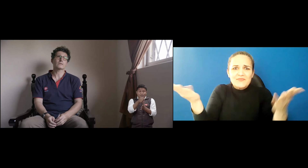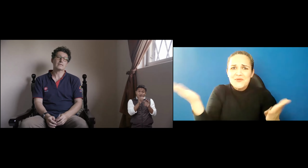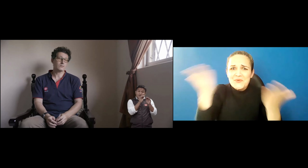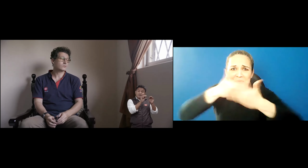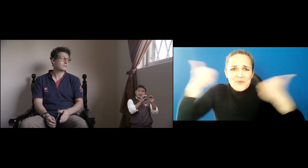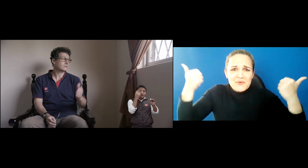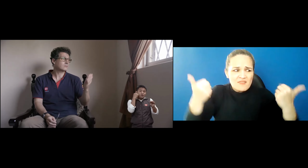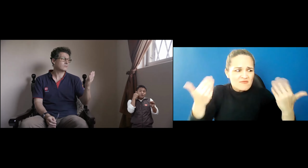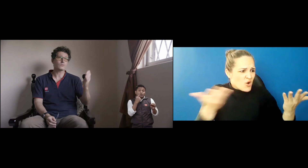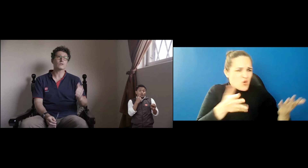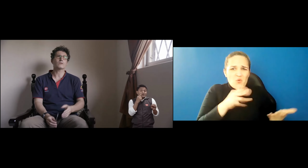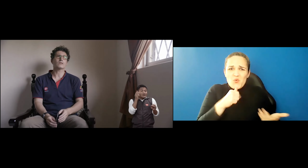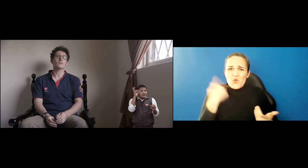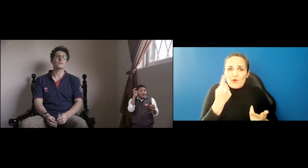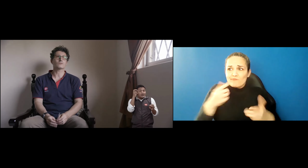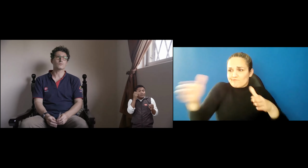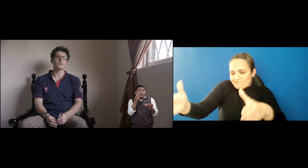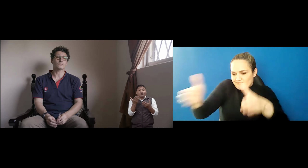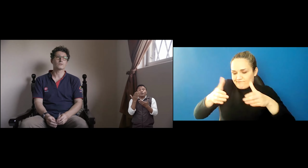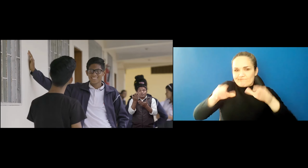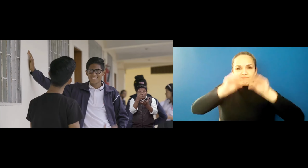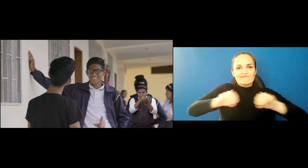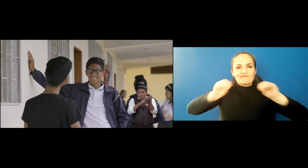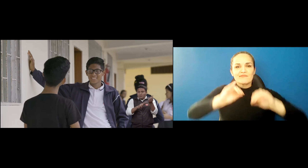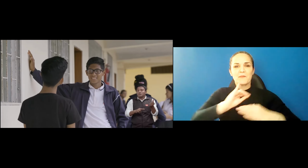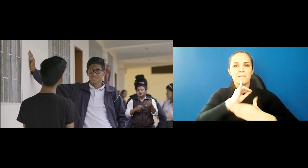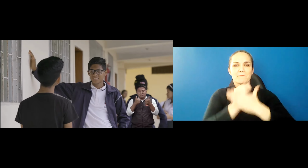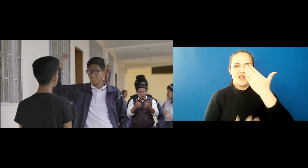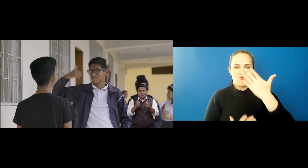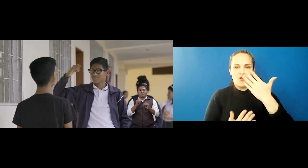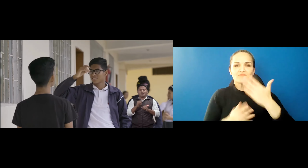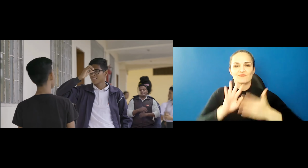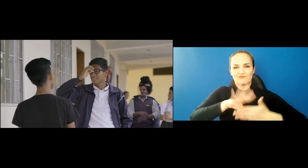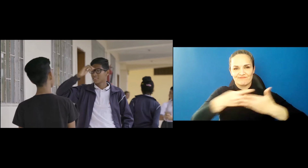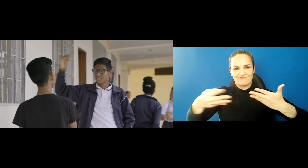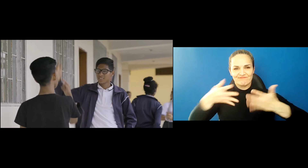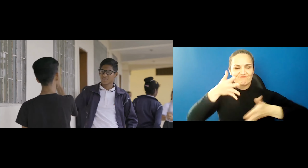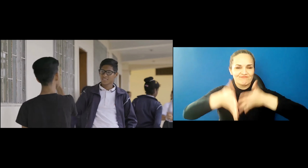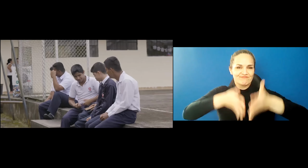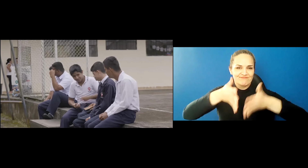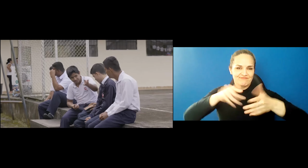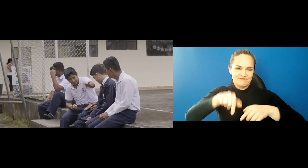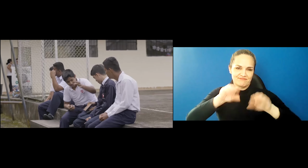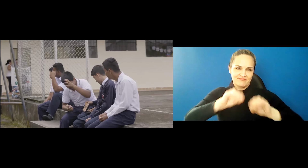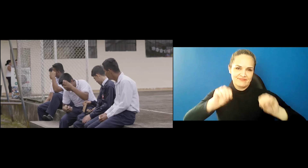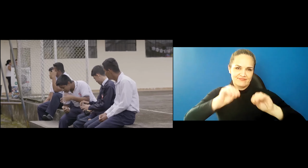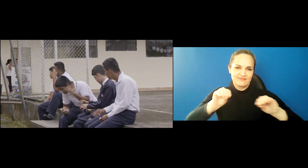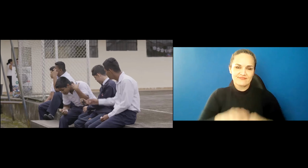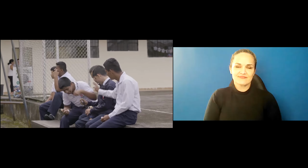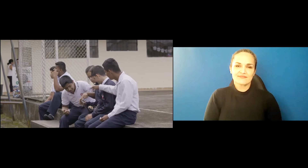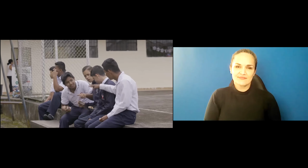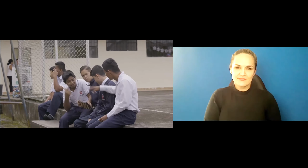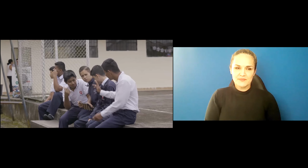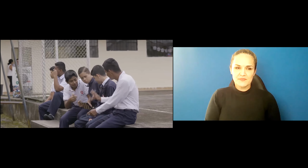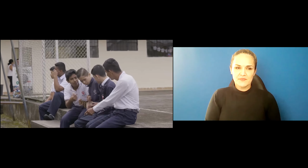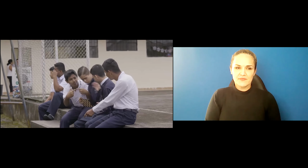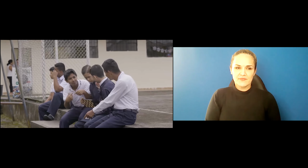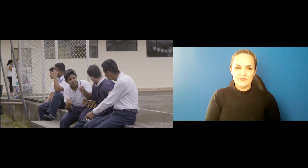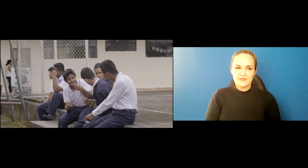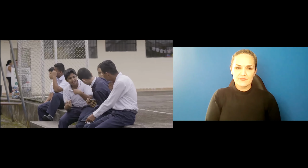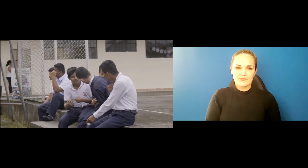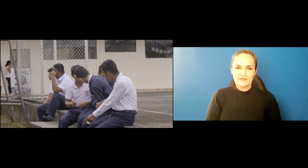us. We accept everyone. We offer this, we have this bilingual